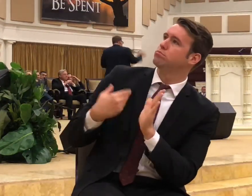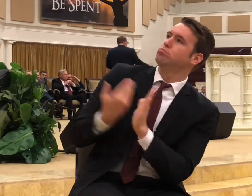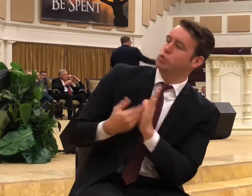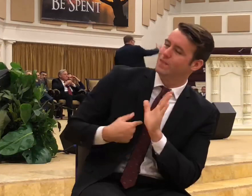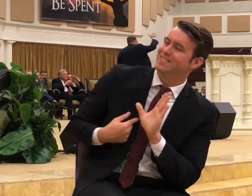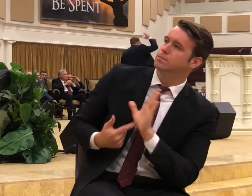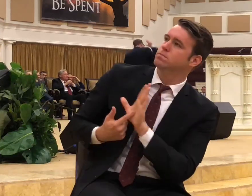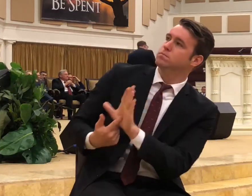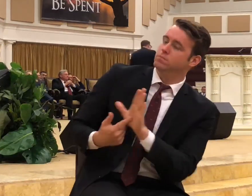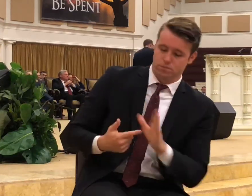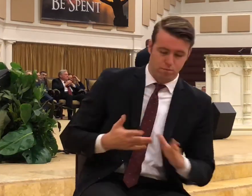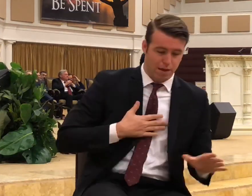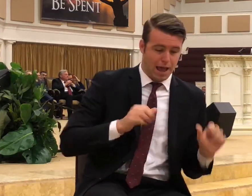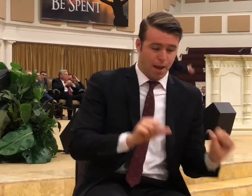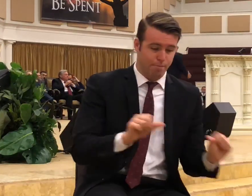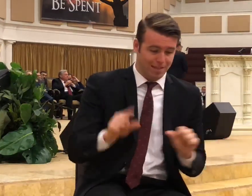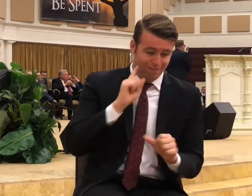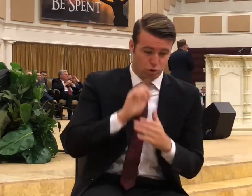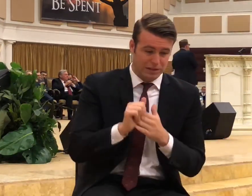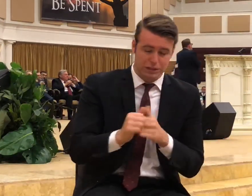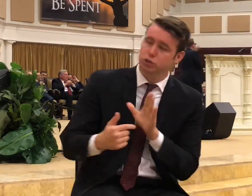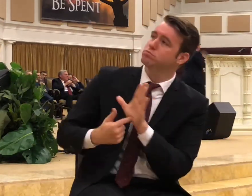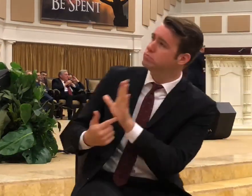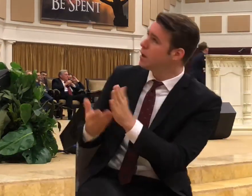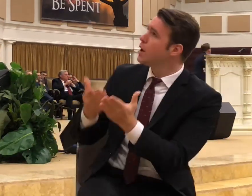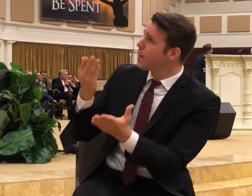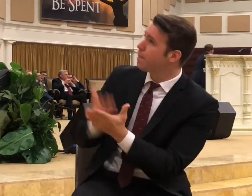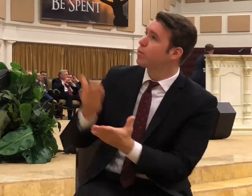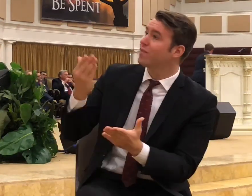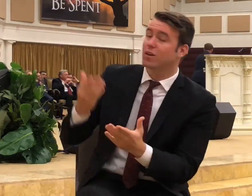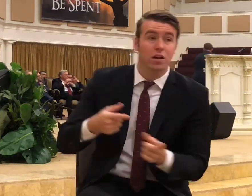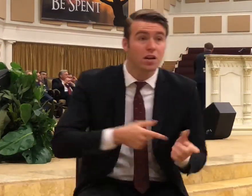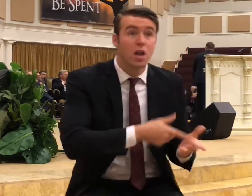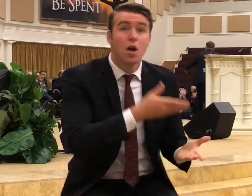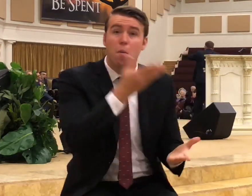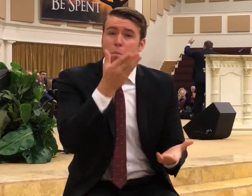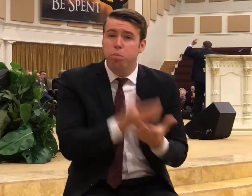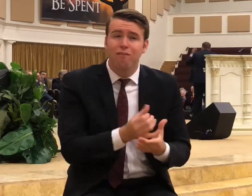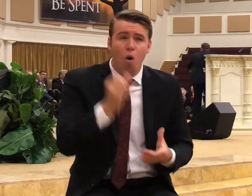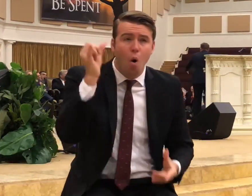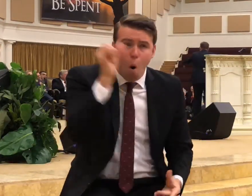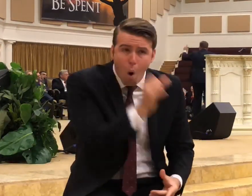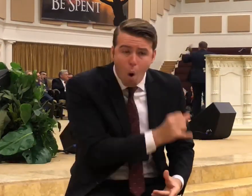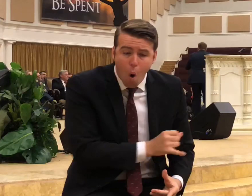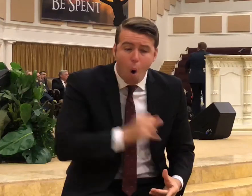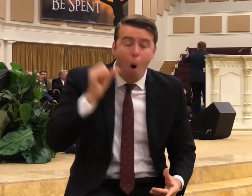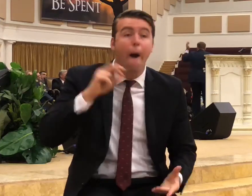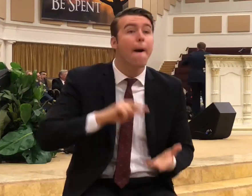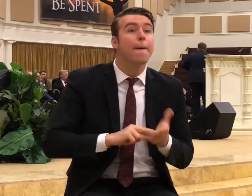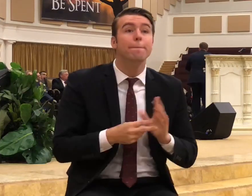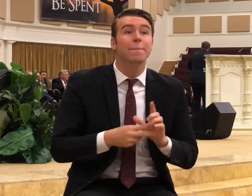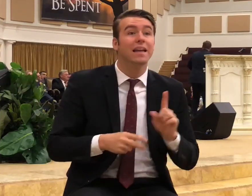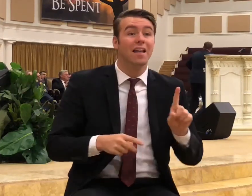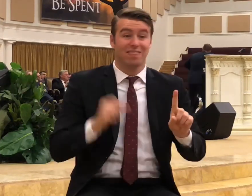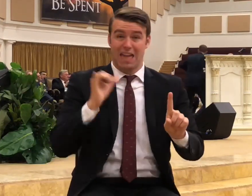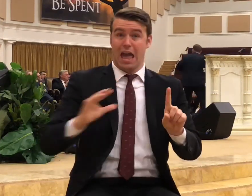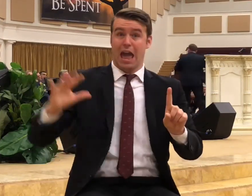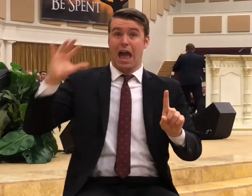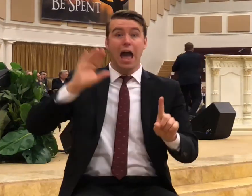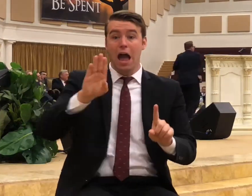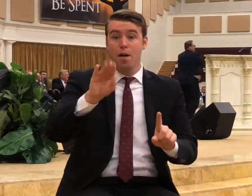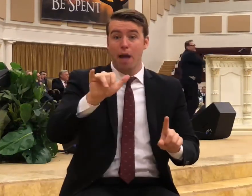He proved his capacity to lead so much that when the greatest world ruler